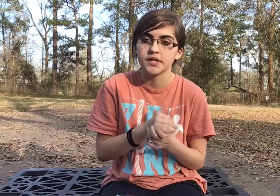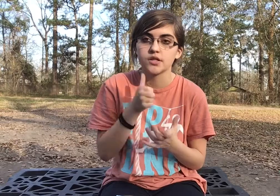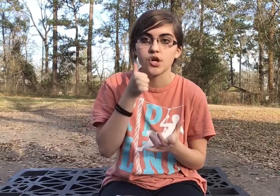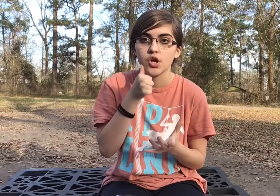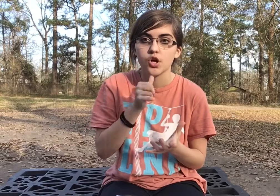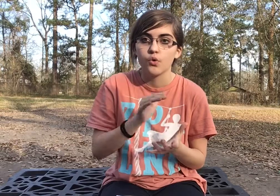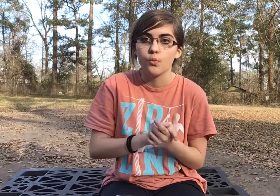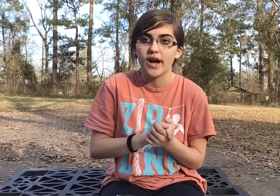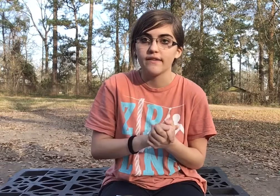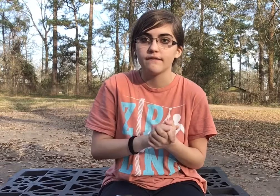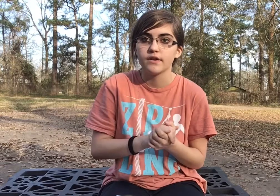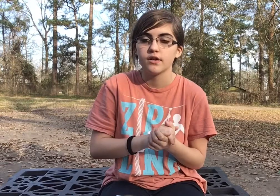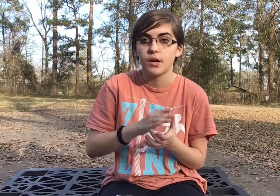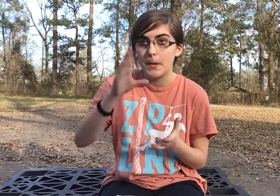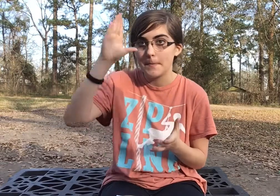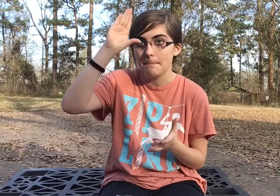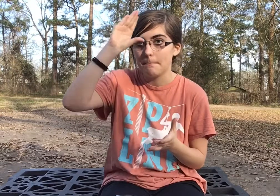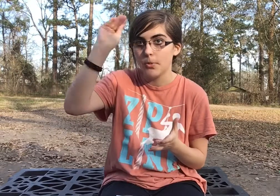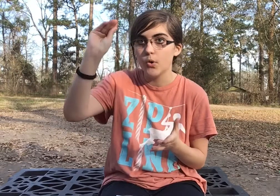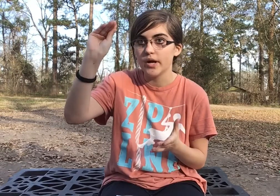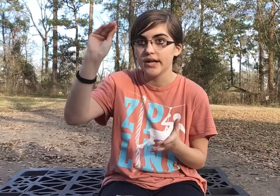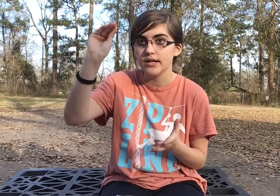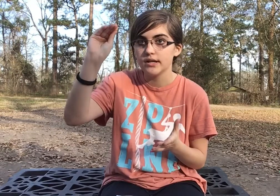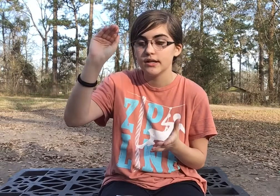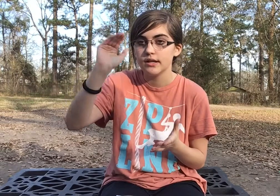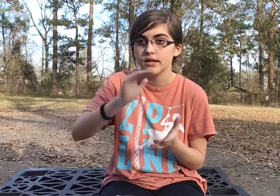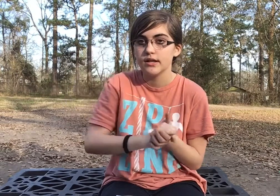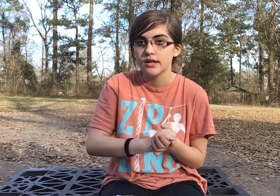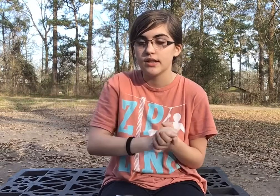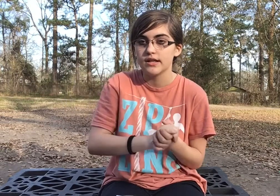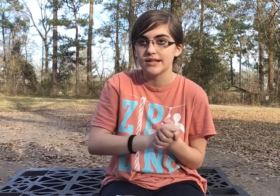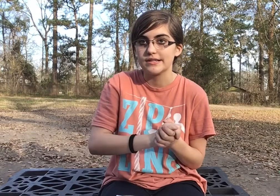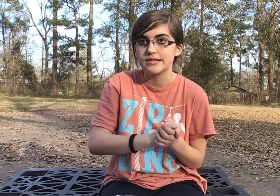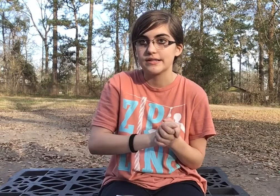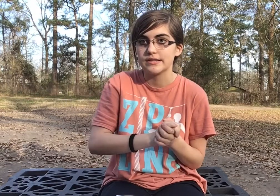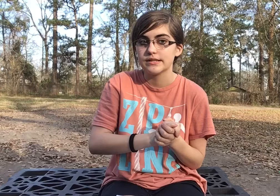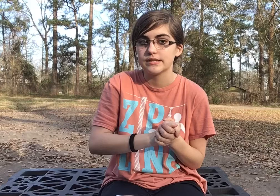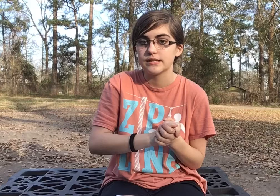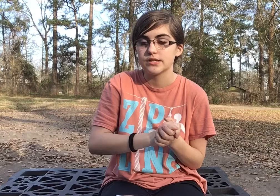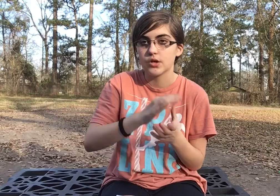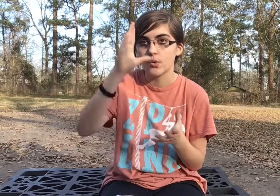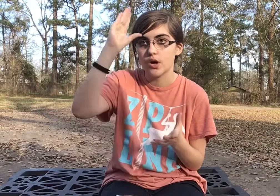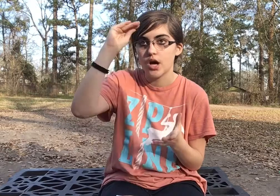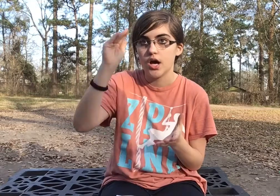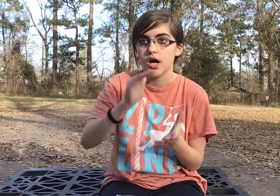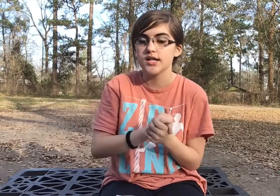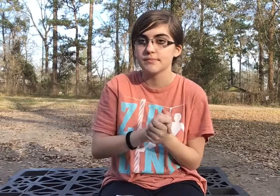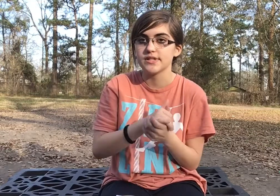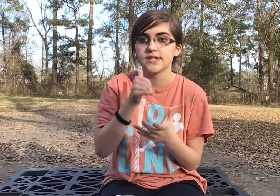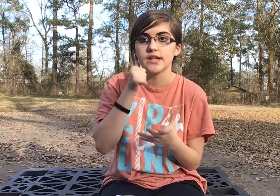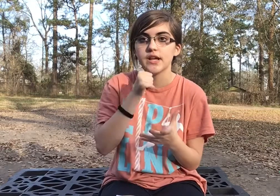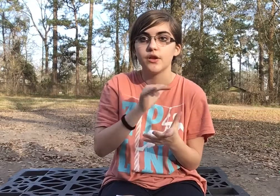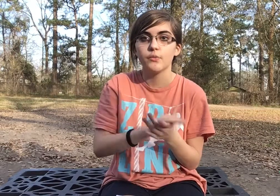is. Wife. Boy, this. So, husband and